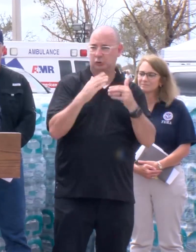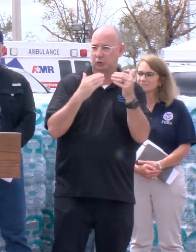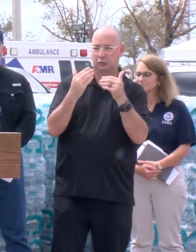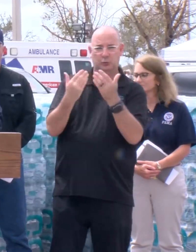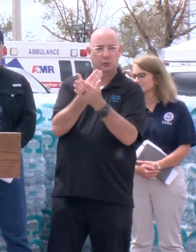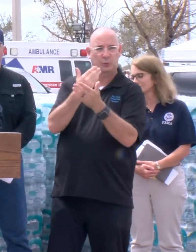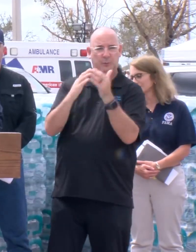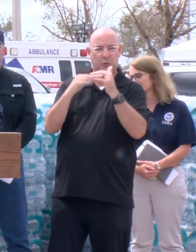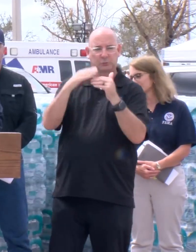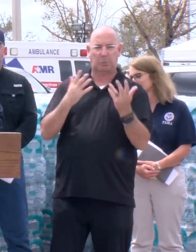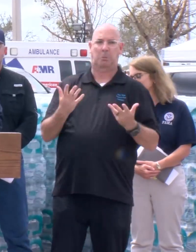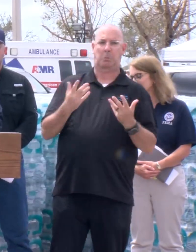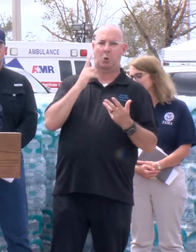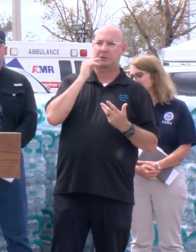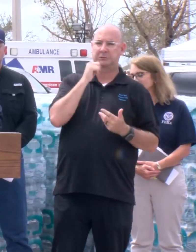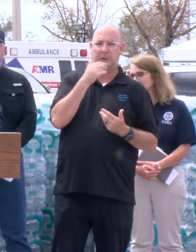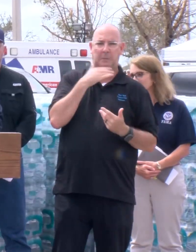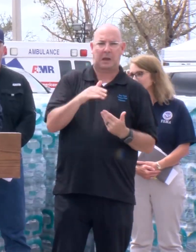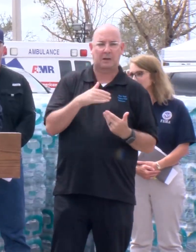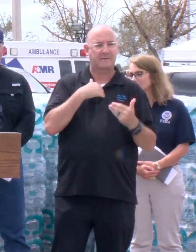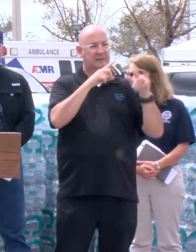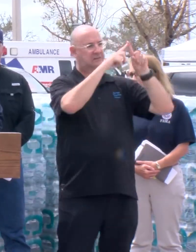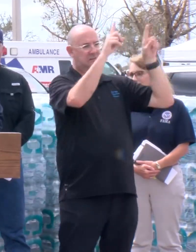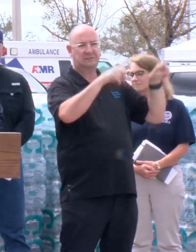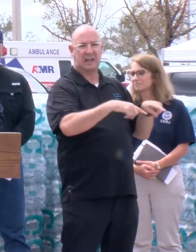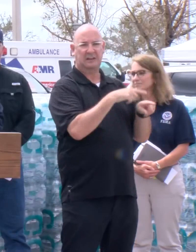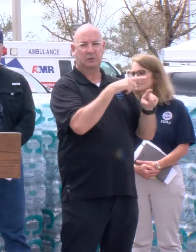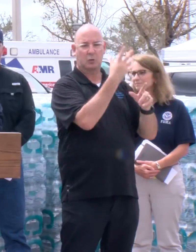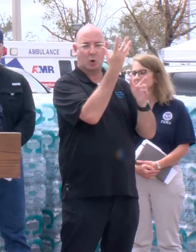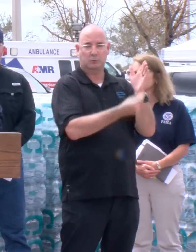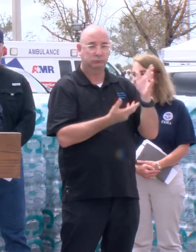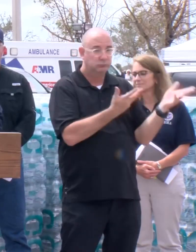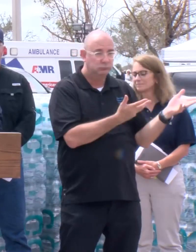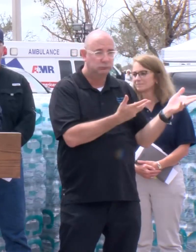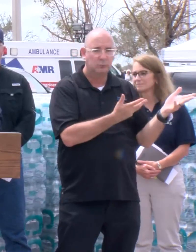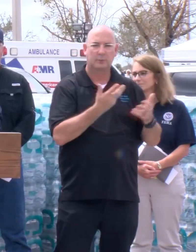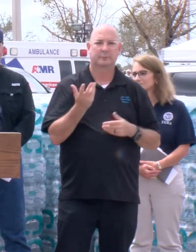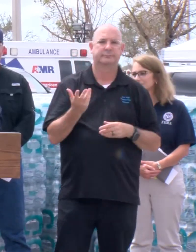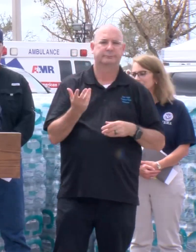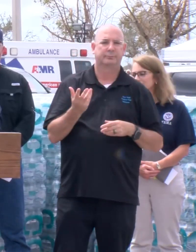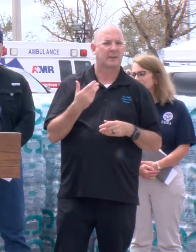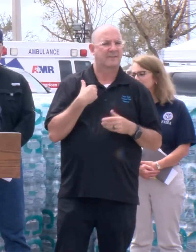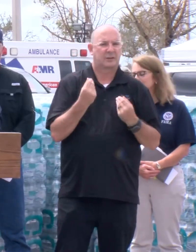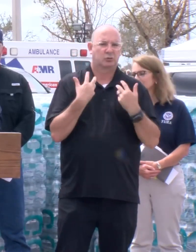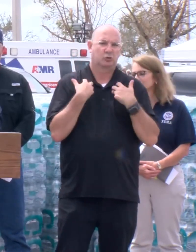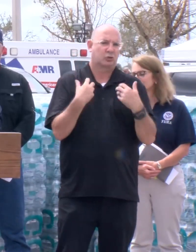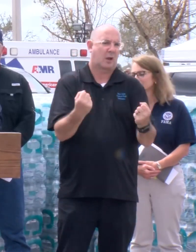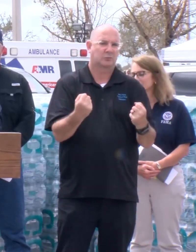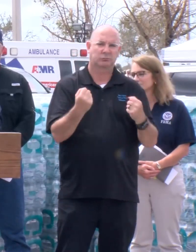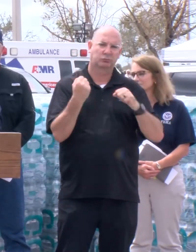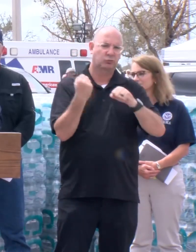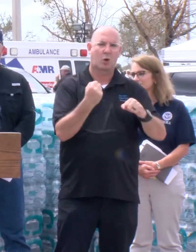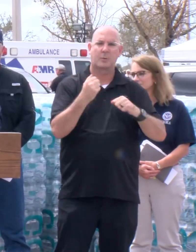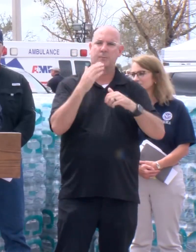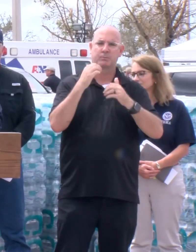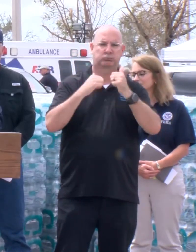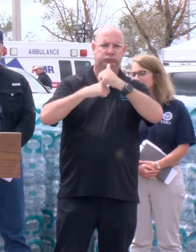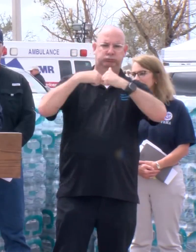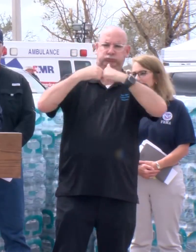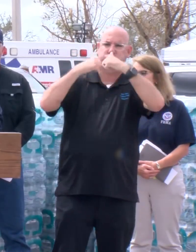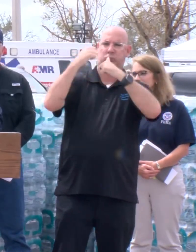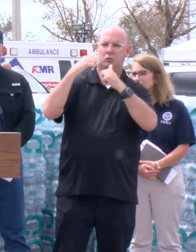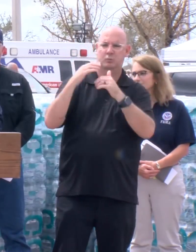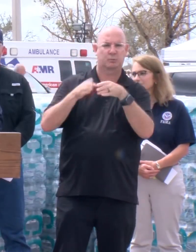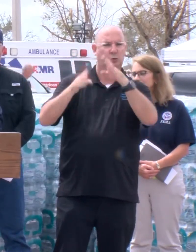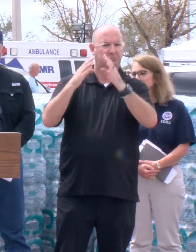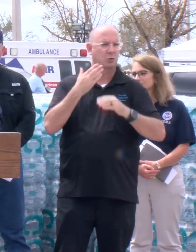that was on the road. So it just depends on how strong it was, but the strong stuff seemed to do very, very well. I think that shows when you're